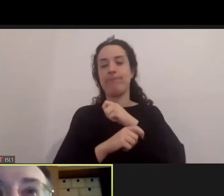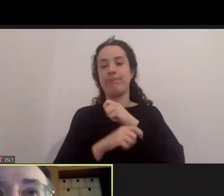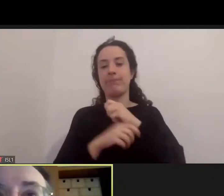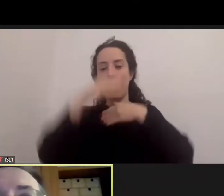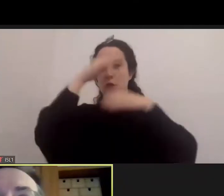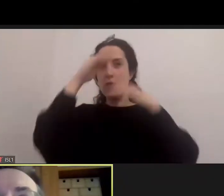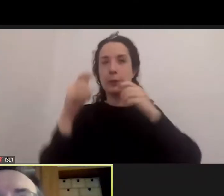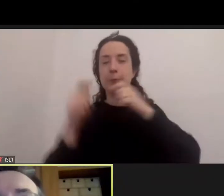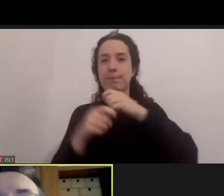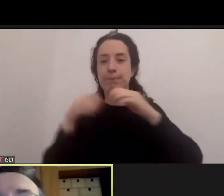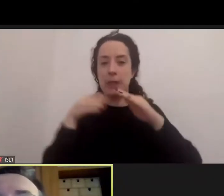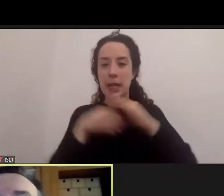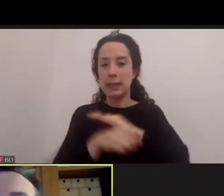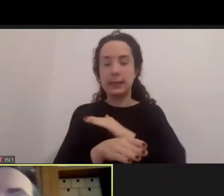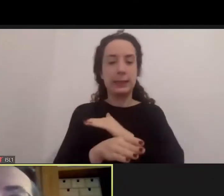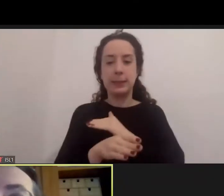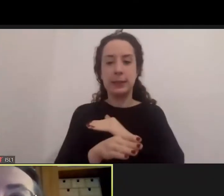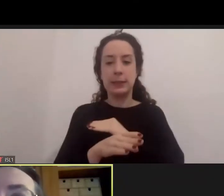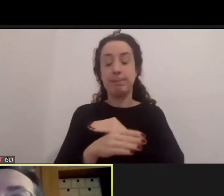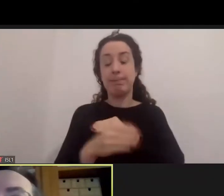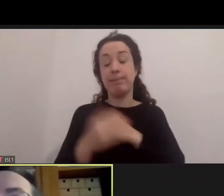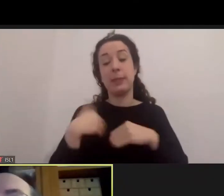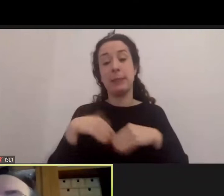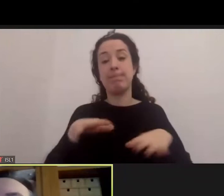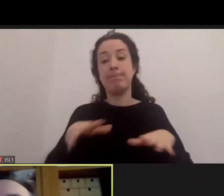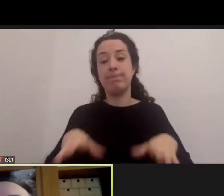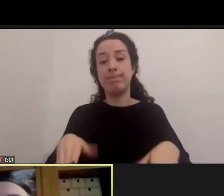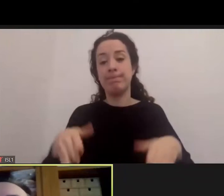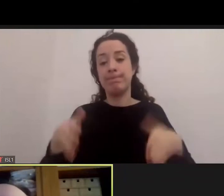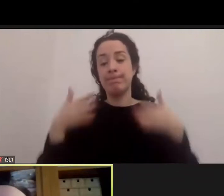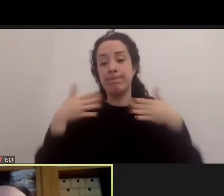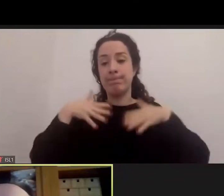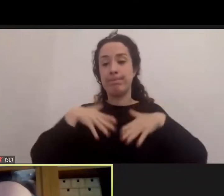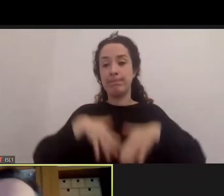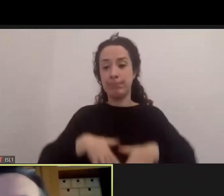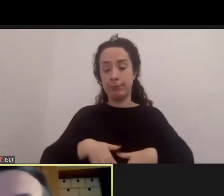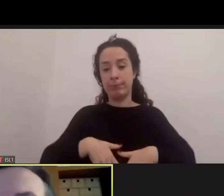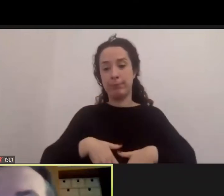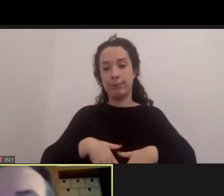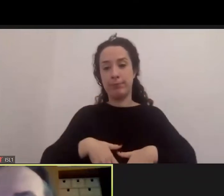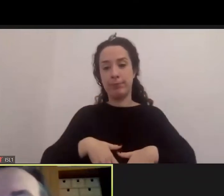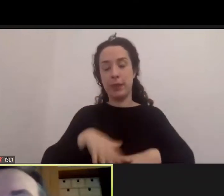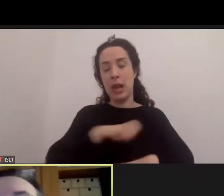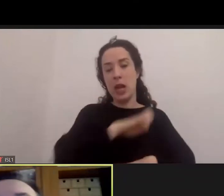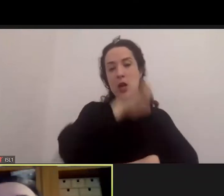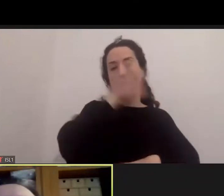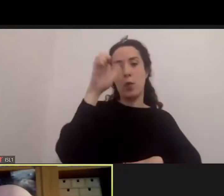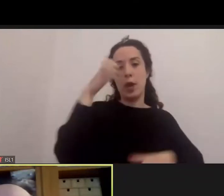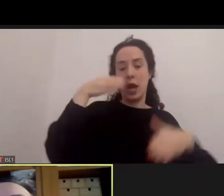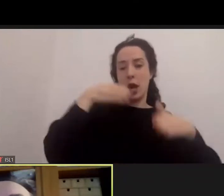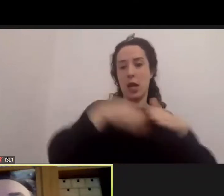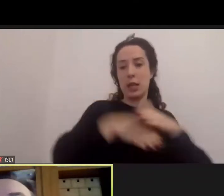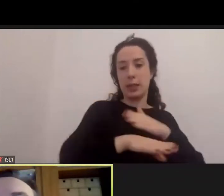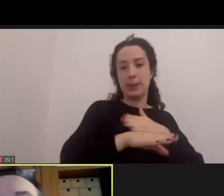with the adoption and of the European Accessibility Act, which